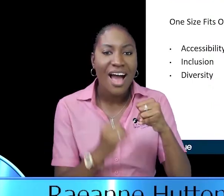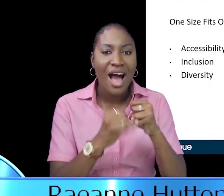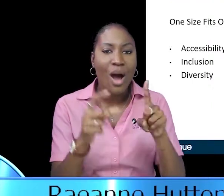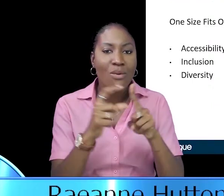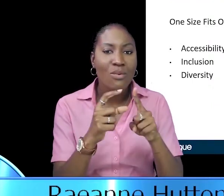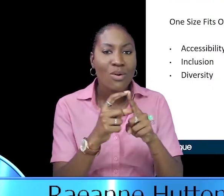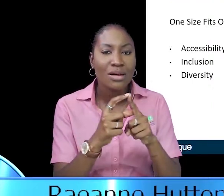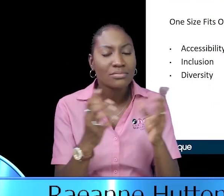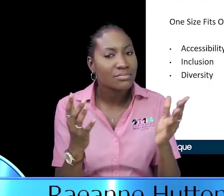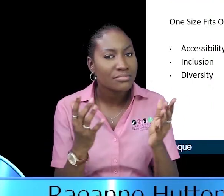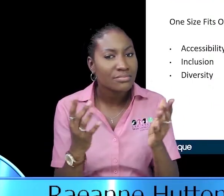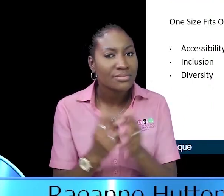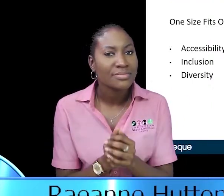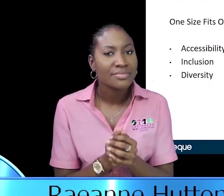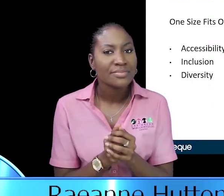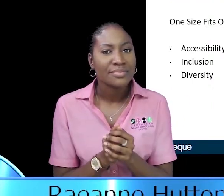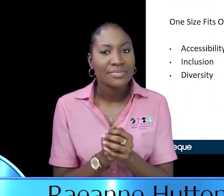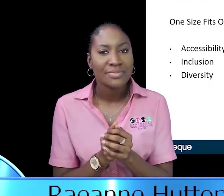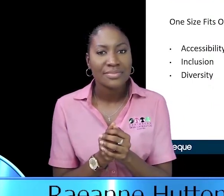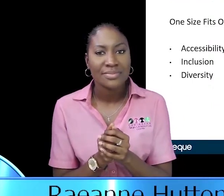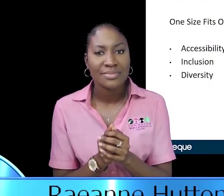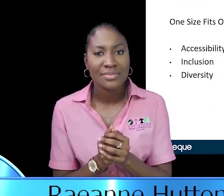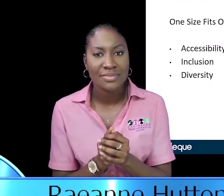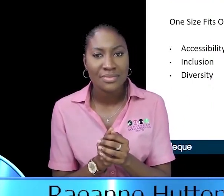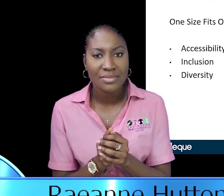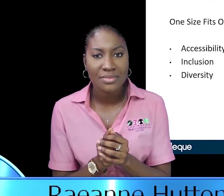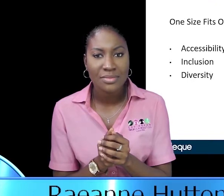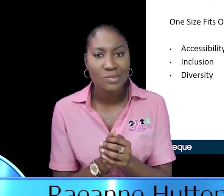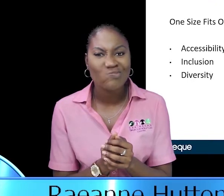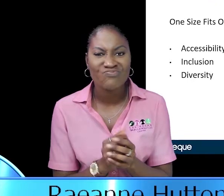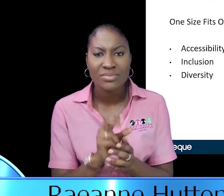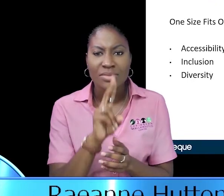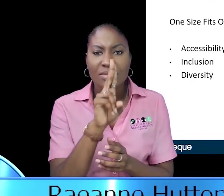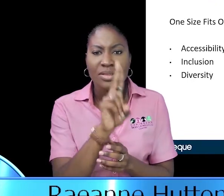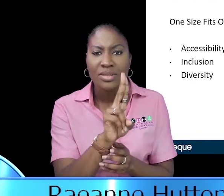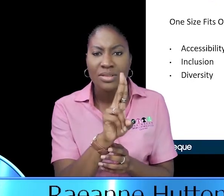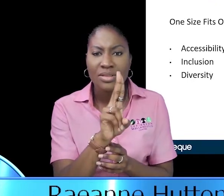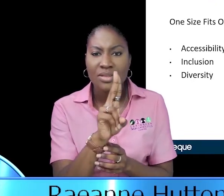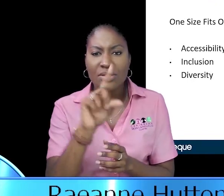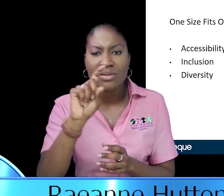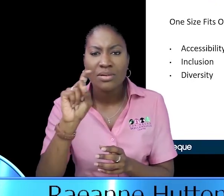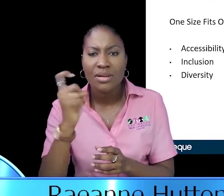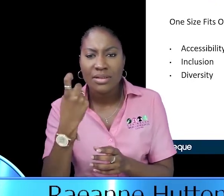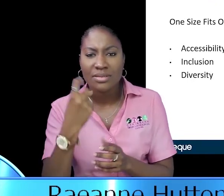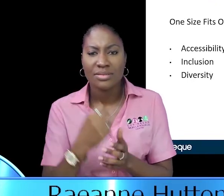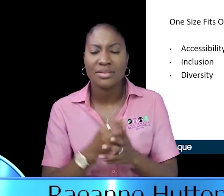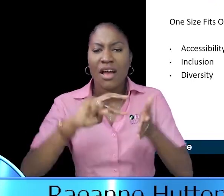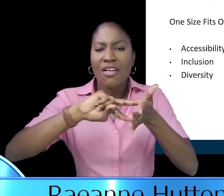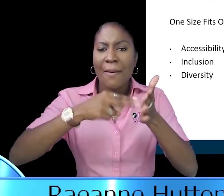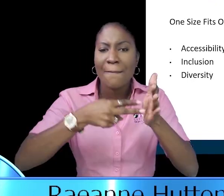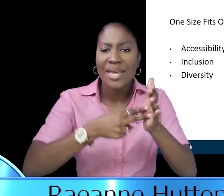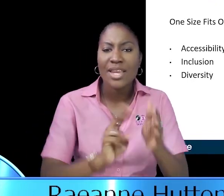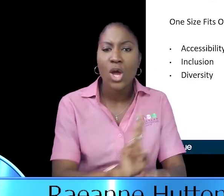And then the last term that I would throw out on this is it's UX. Everybody talks about UX, and that's really the user